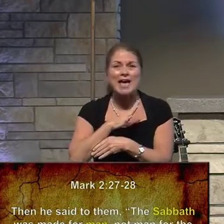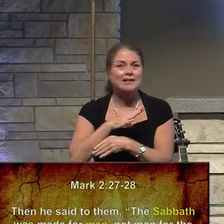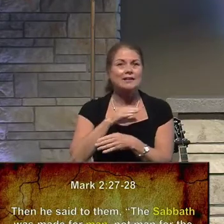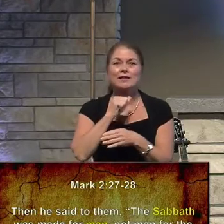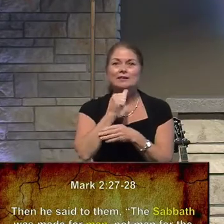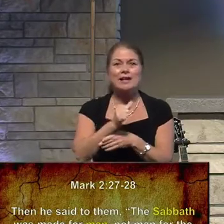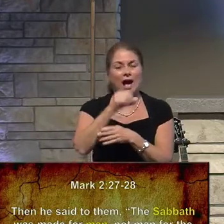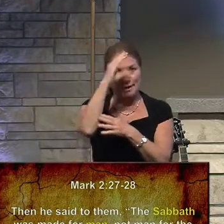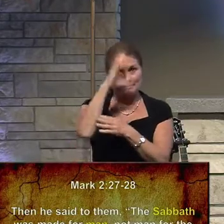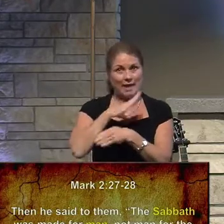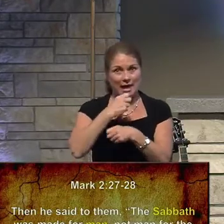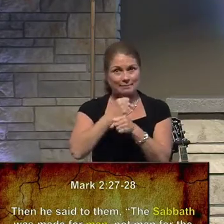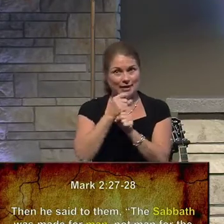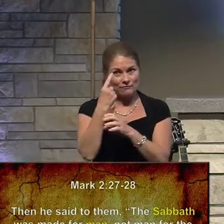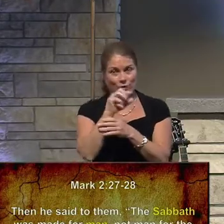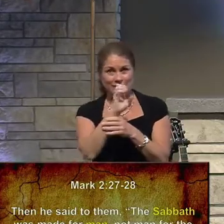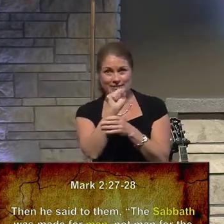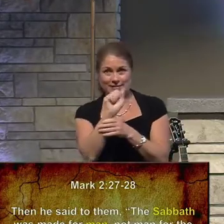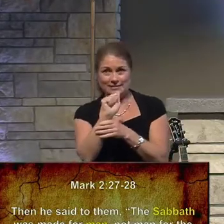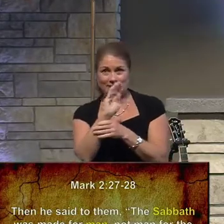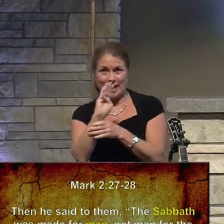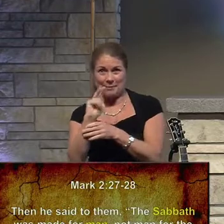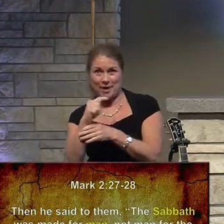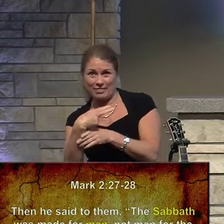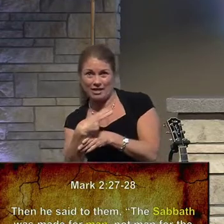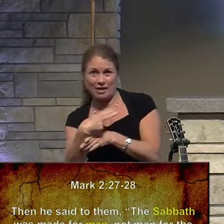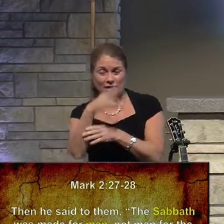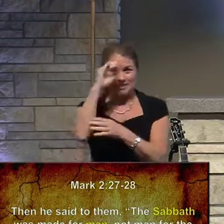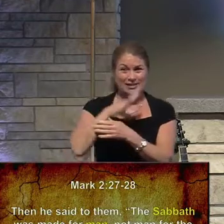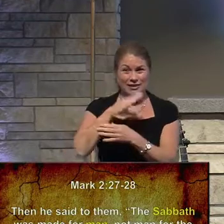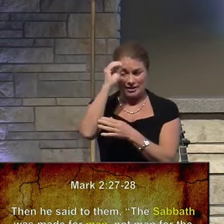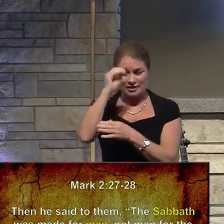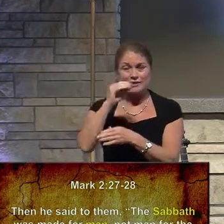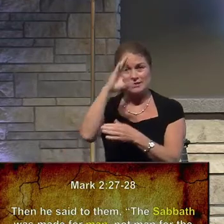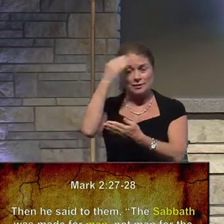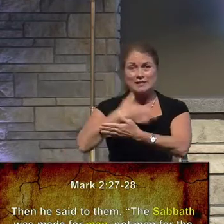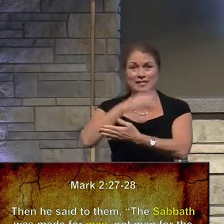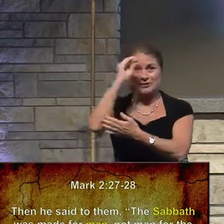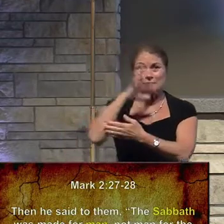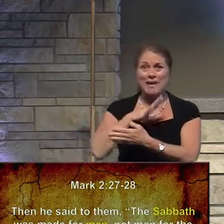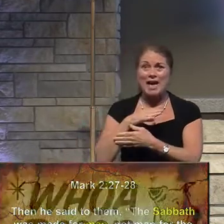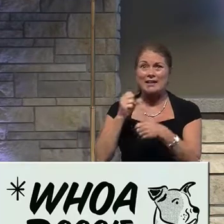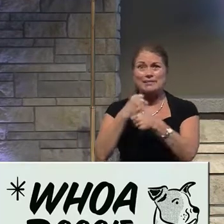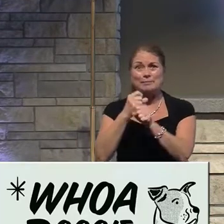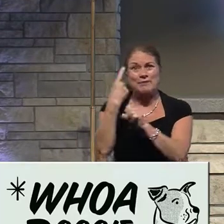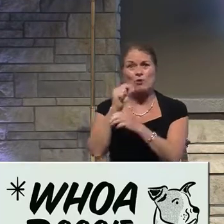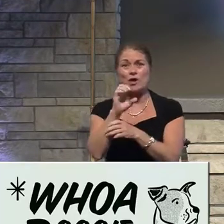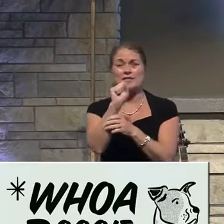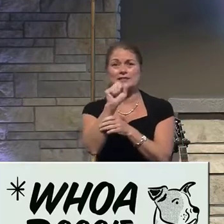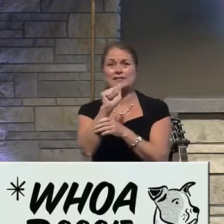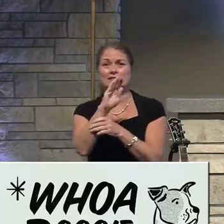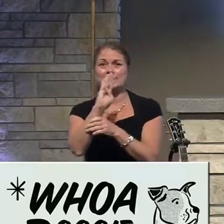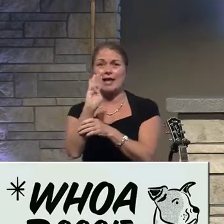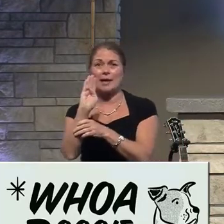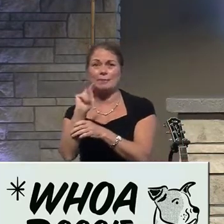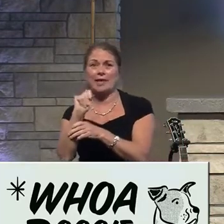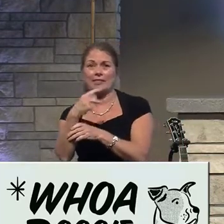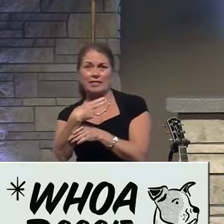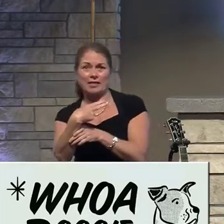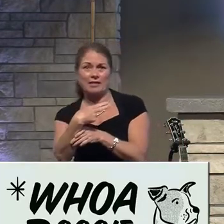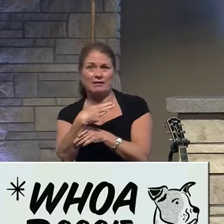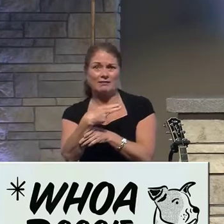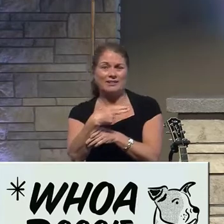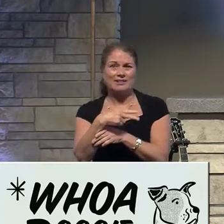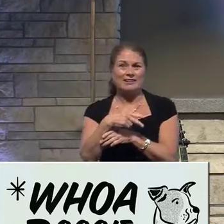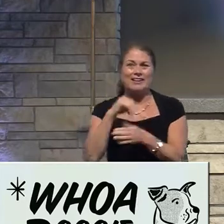Sabbath. So the Son of Man is Lord even of the Sabbath. I mean, that was a controversial statement right